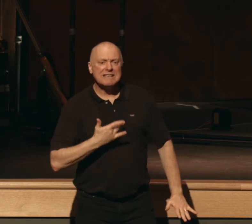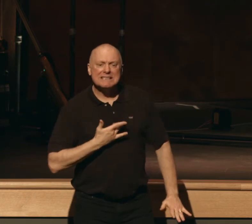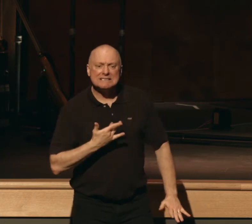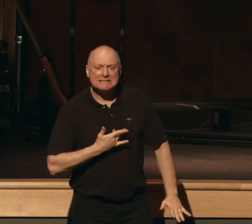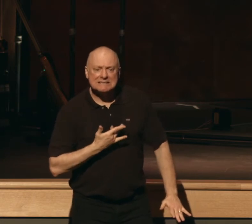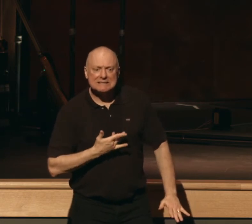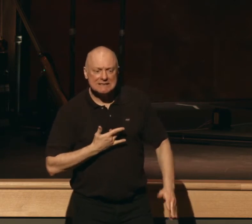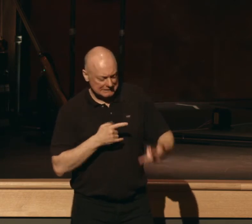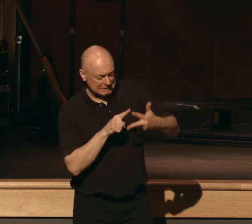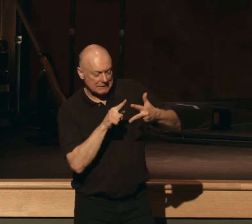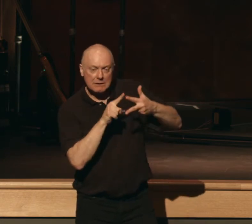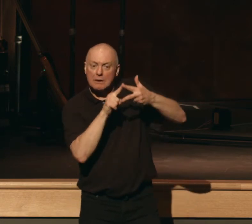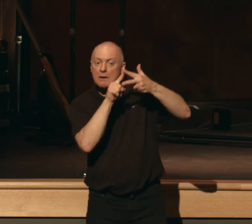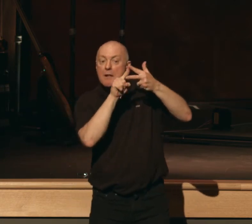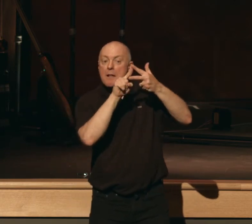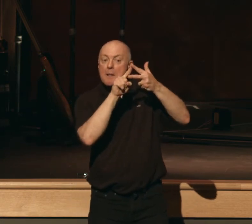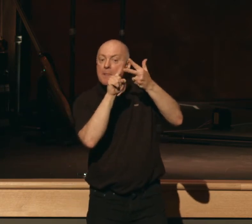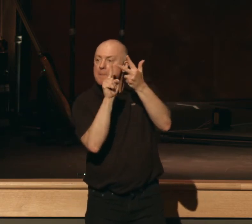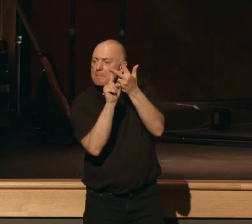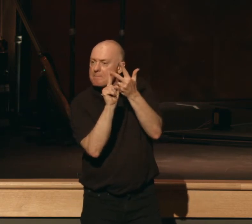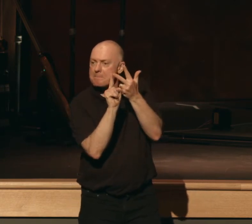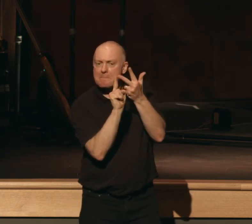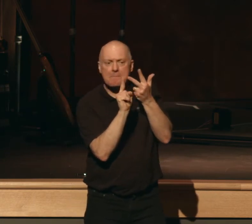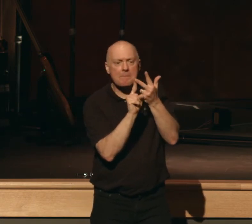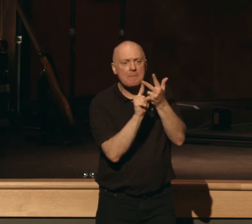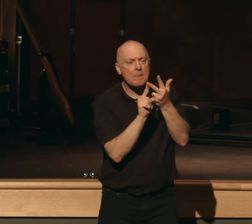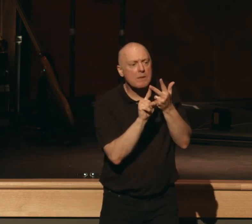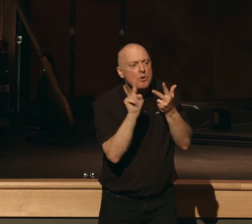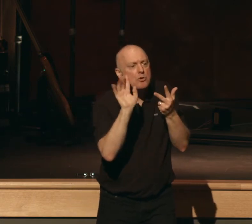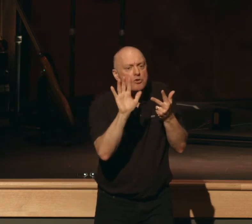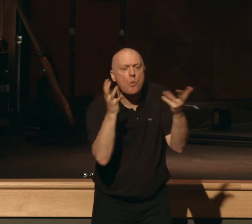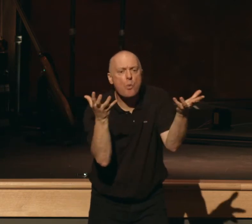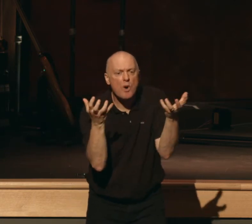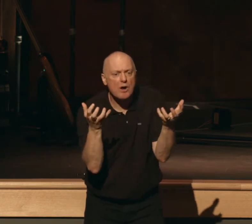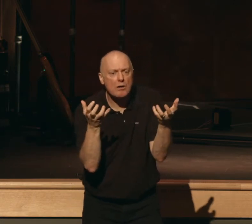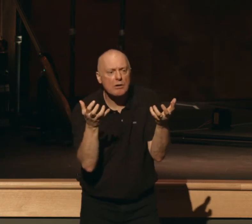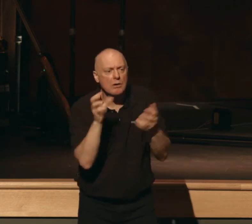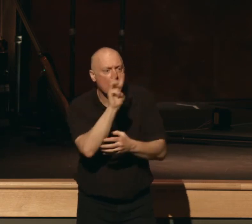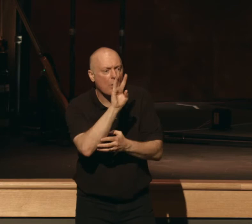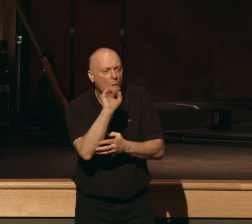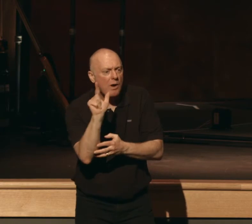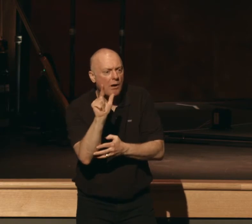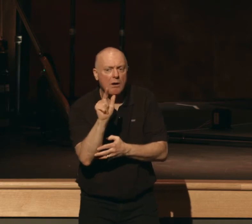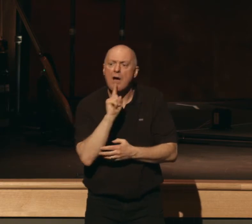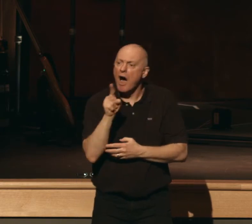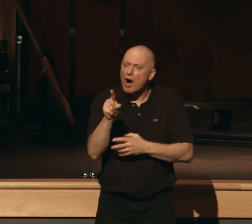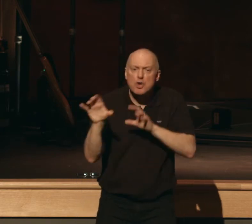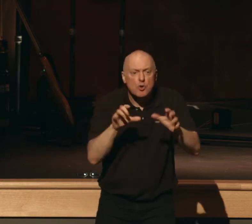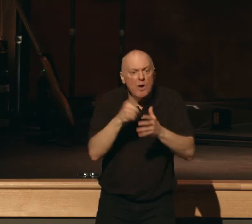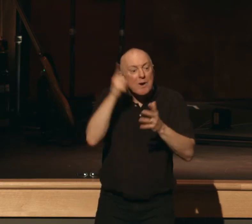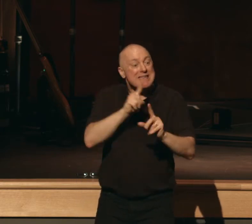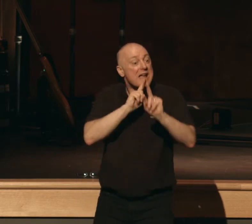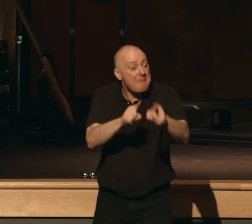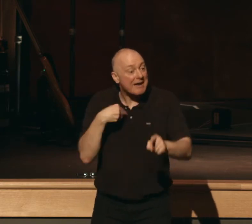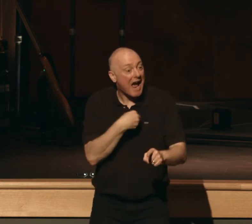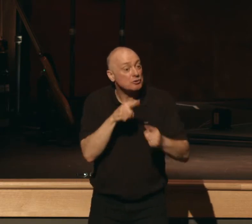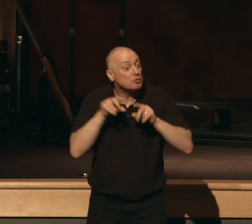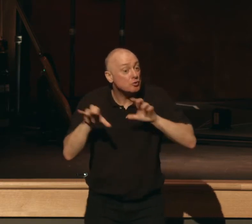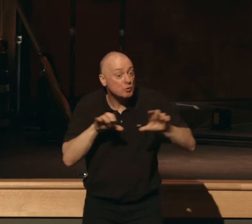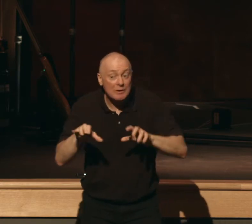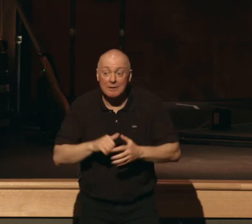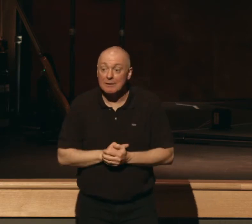Or consider our will. Are we doing what he's commanded us to